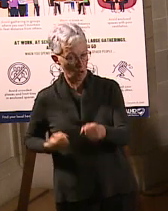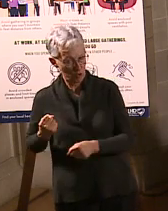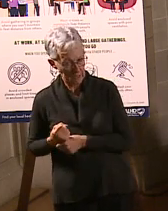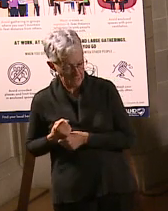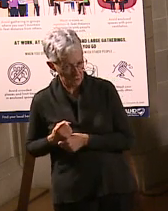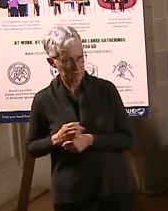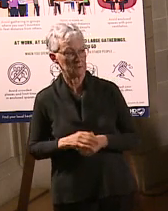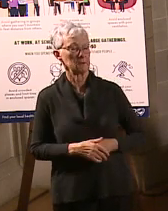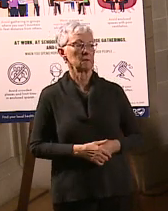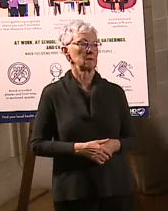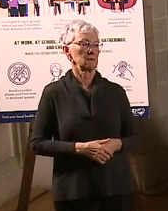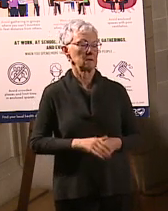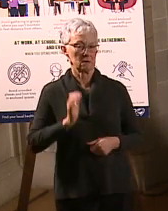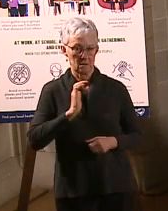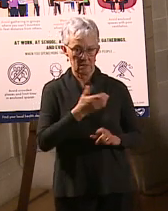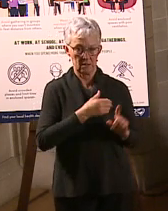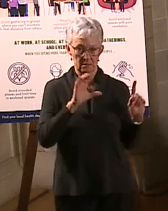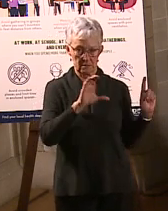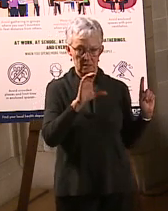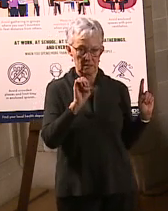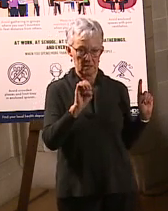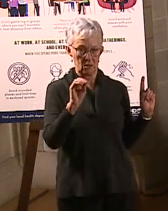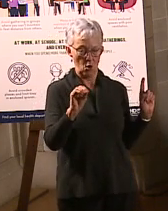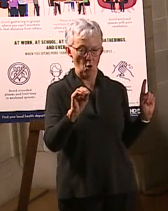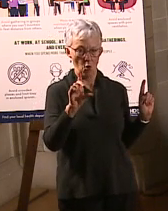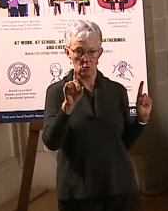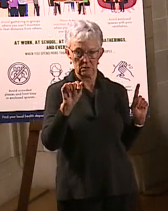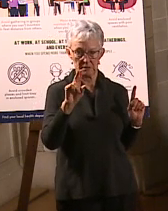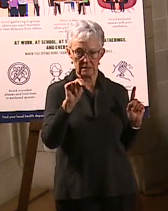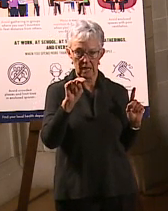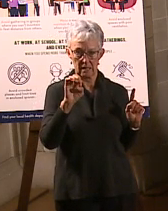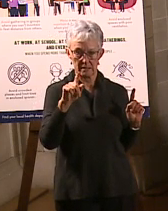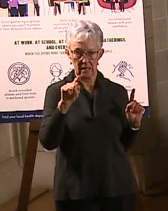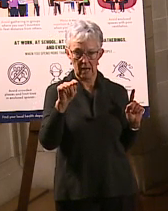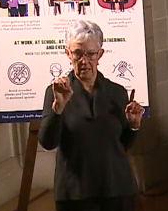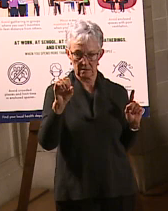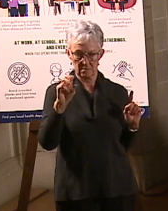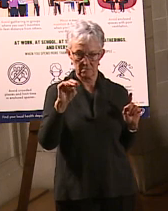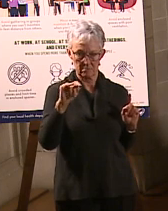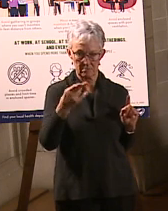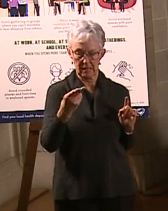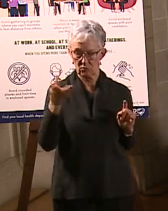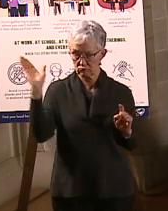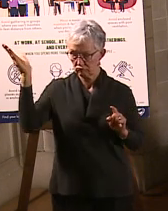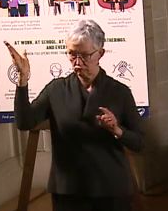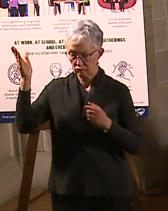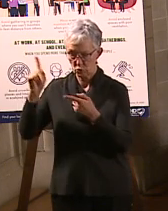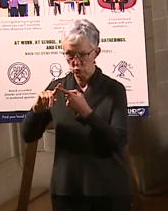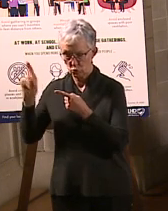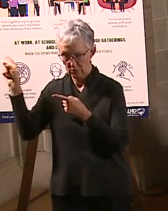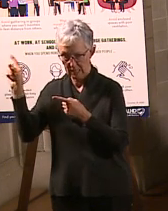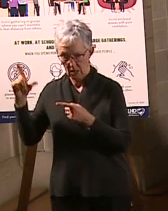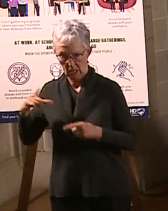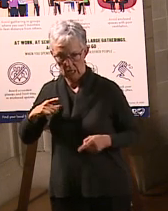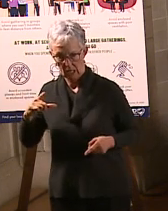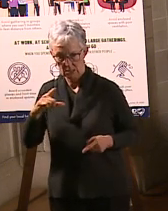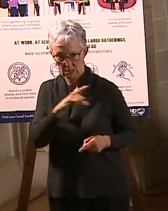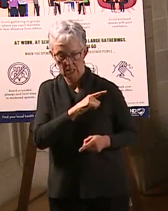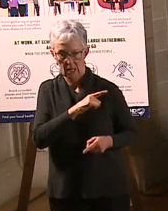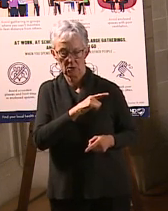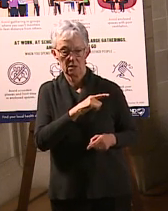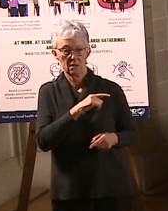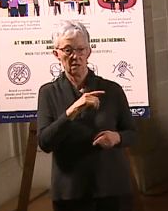on Friday. Our CEO of HHS, Danette Smith, spoke to the legislative HHS committee